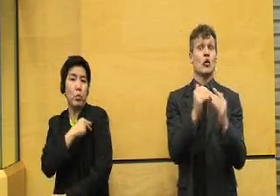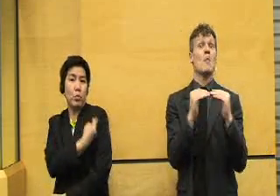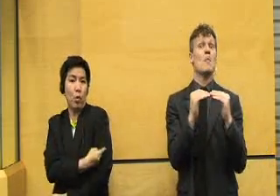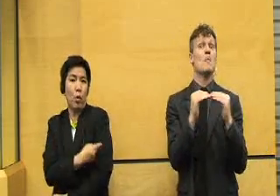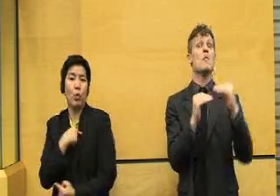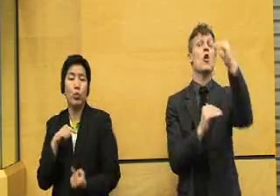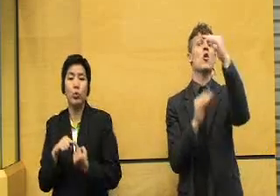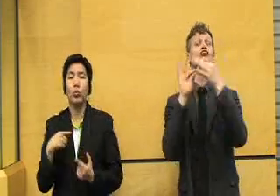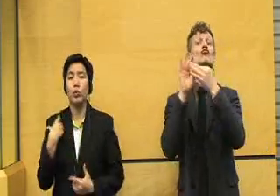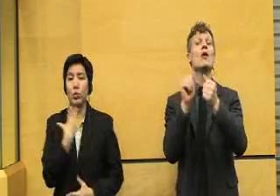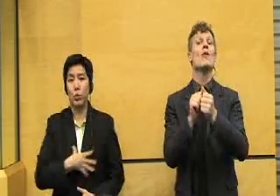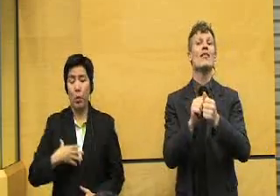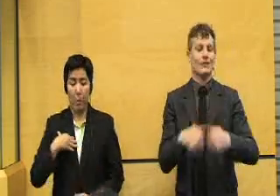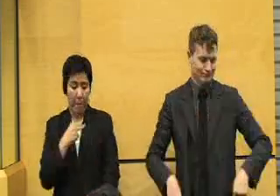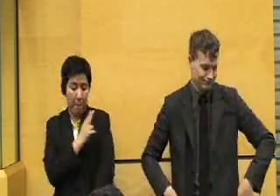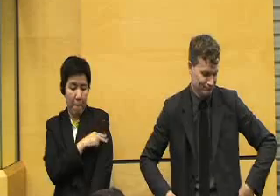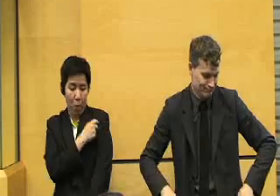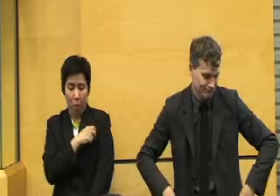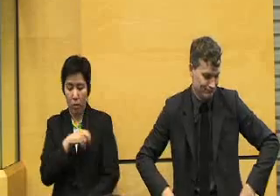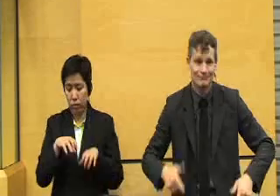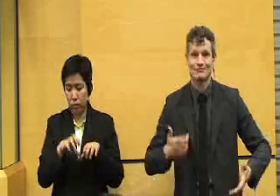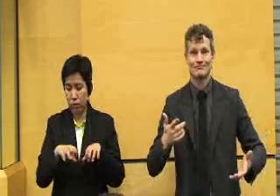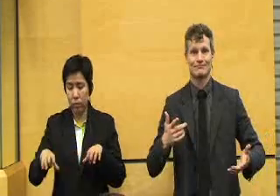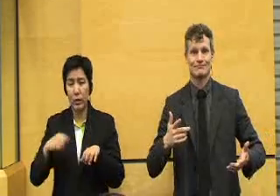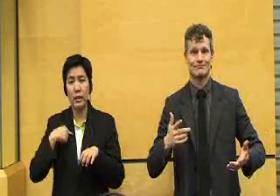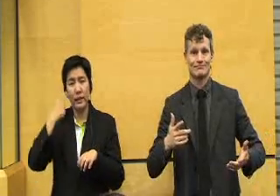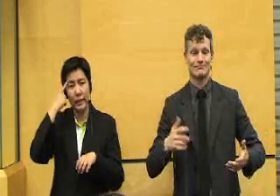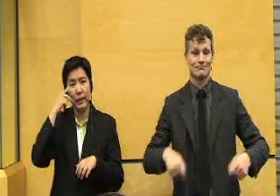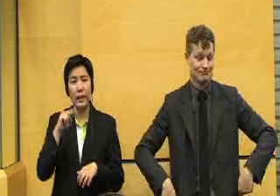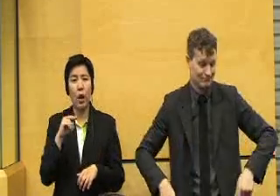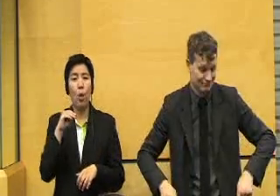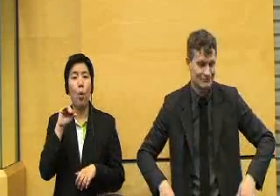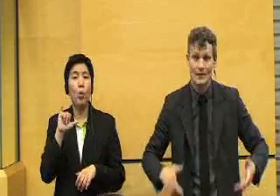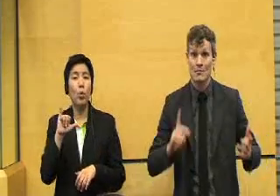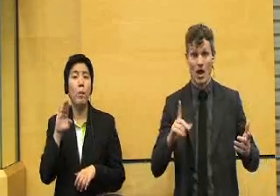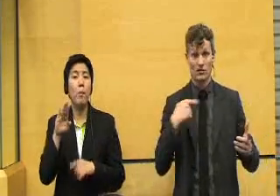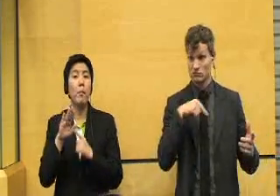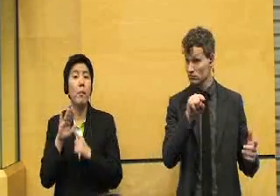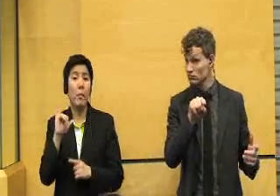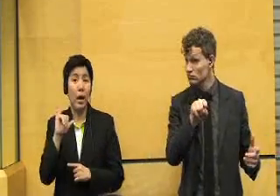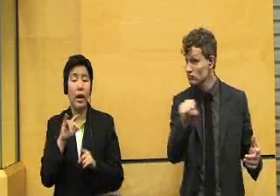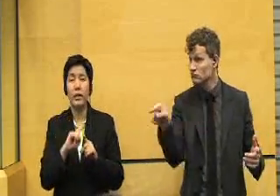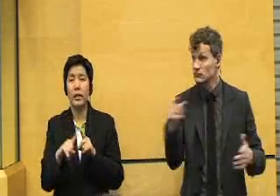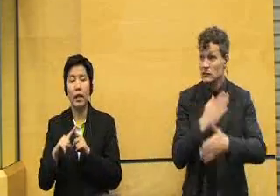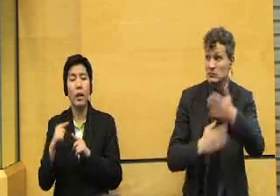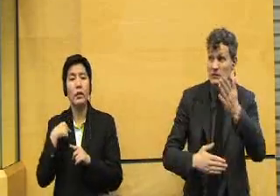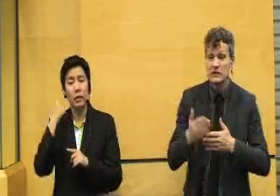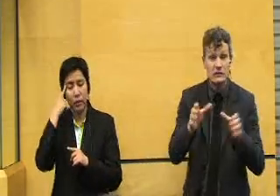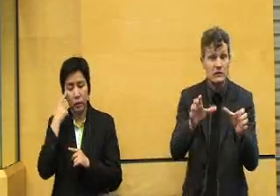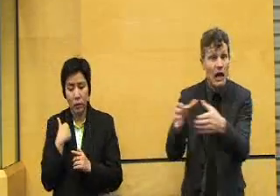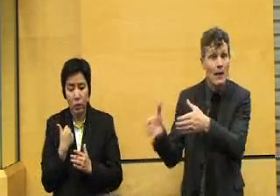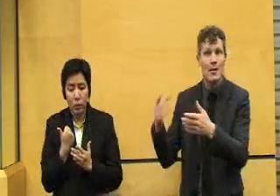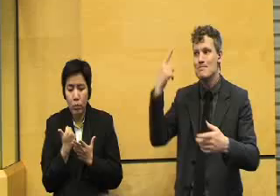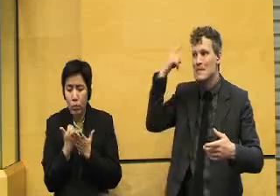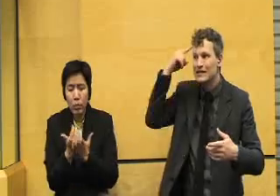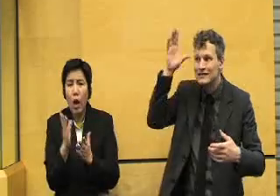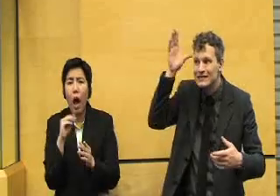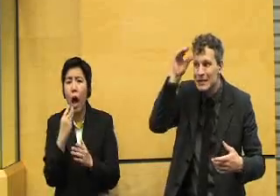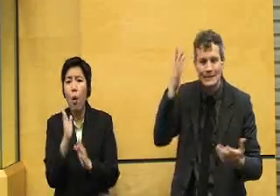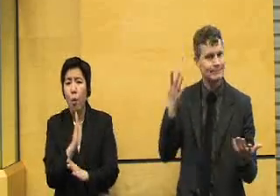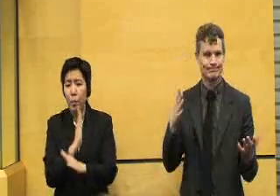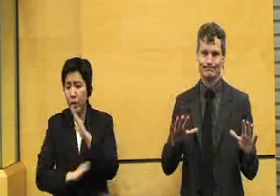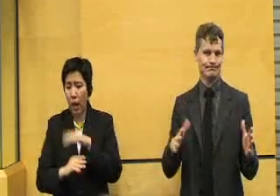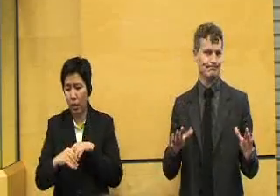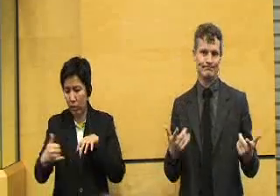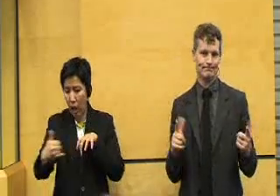disabilities, but those for other types of disability are lacking, especially for mental disability. Persons with mental disability